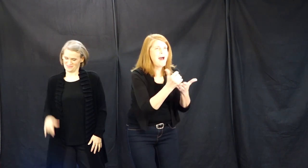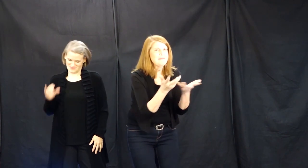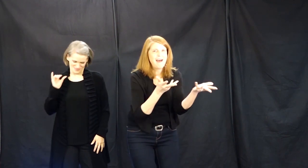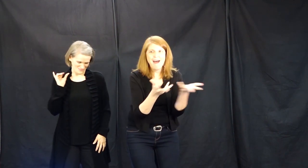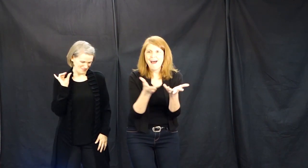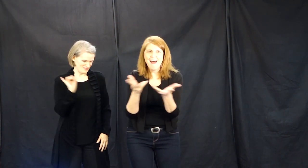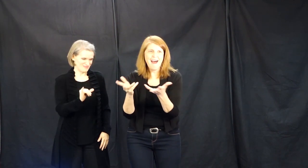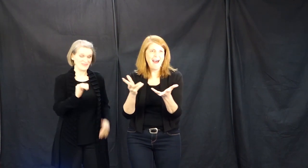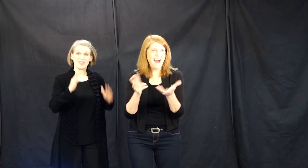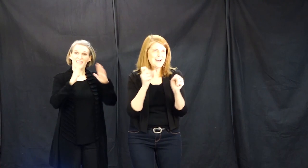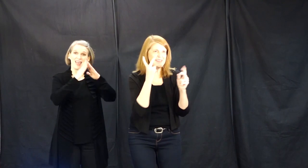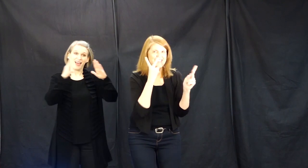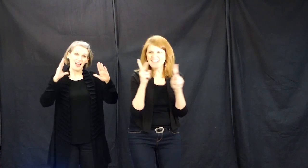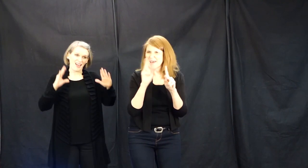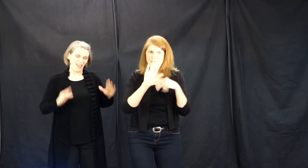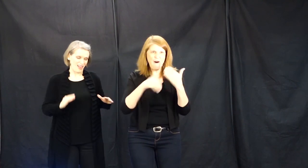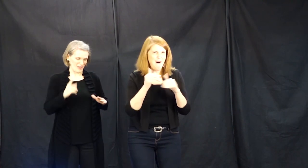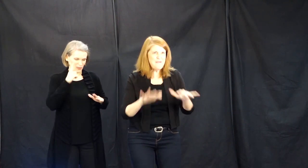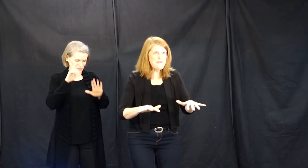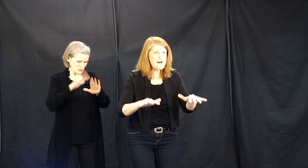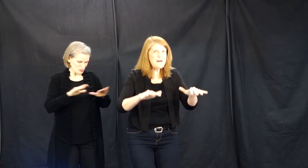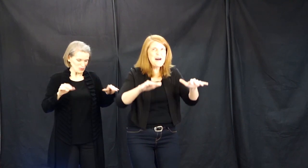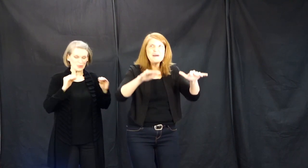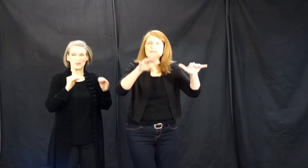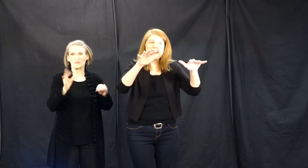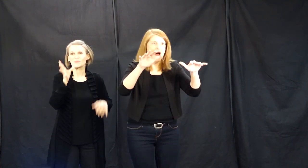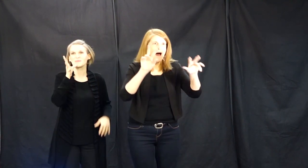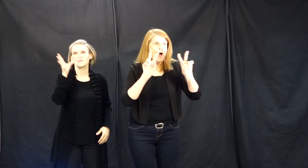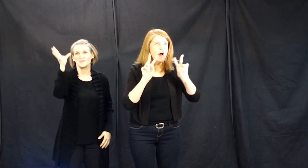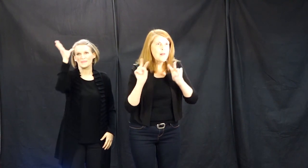them growing up. The orphanage. In their eyes I see you,